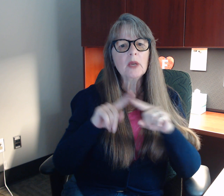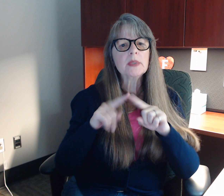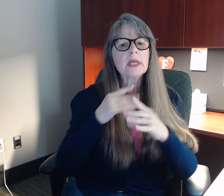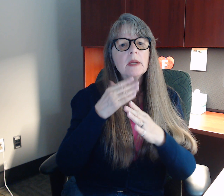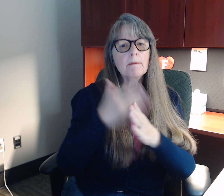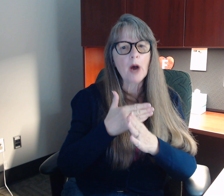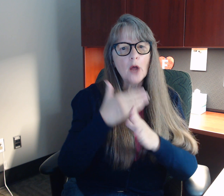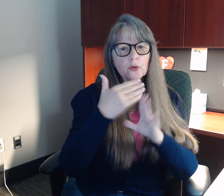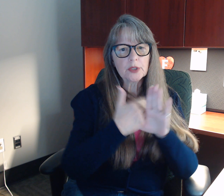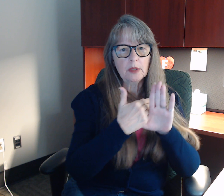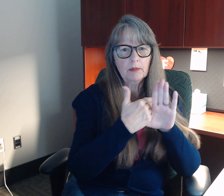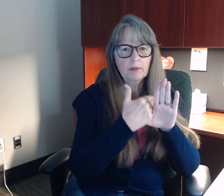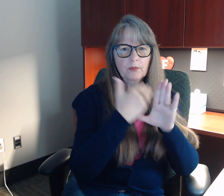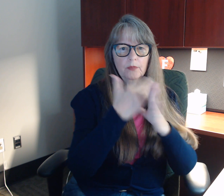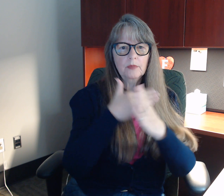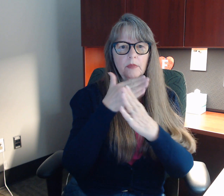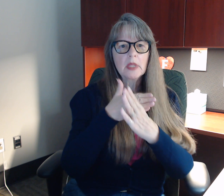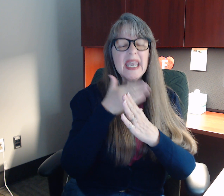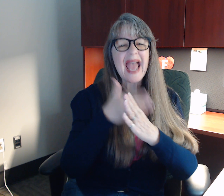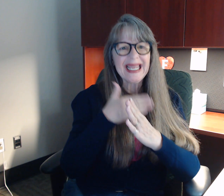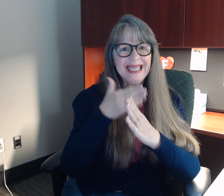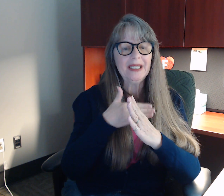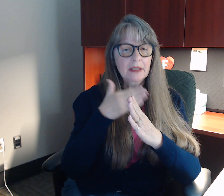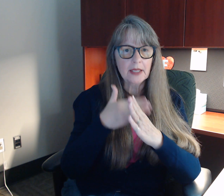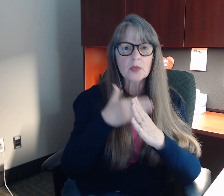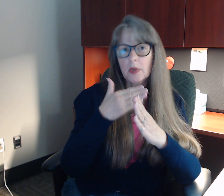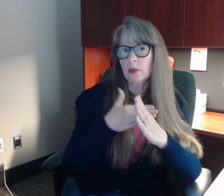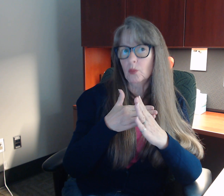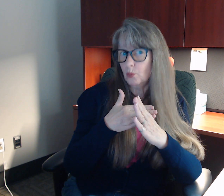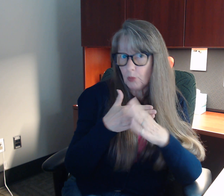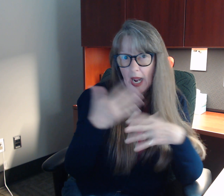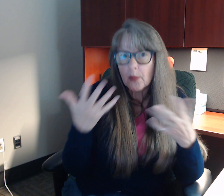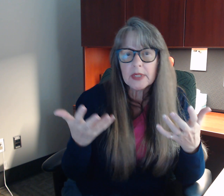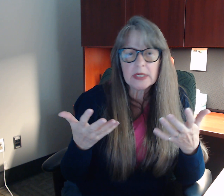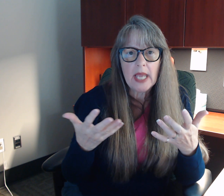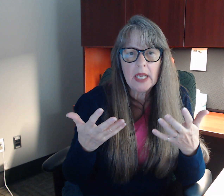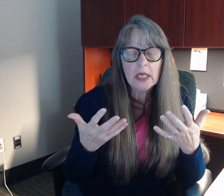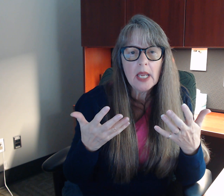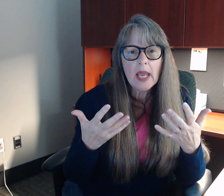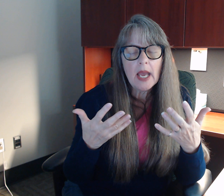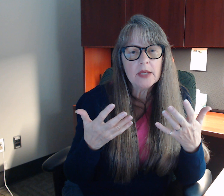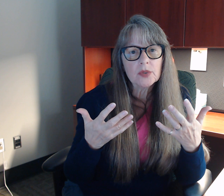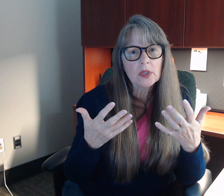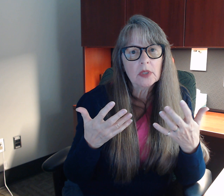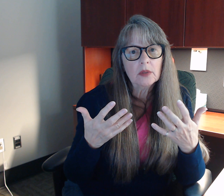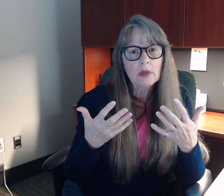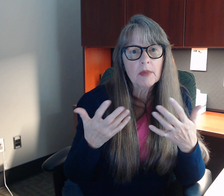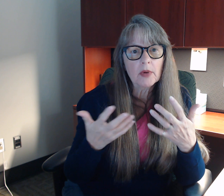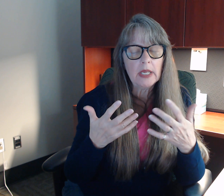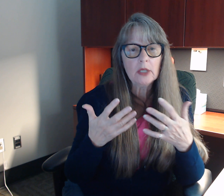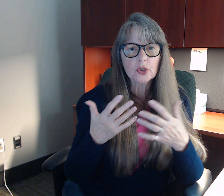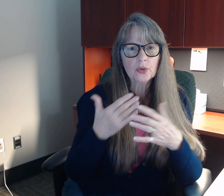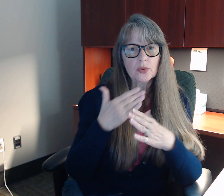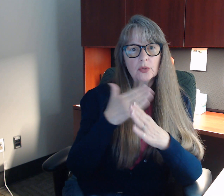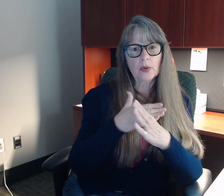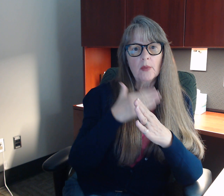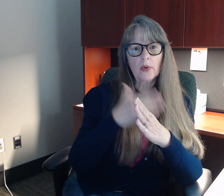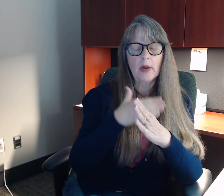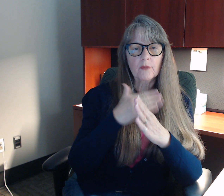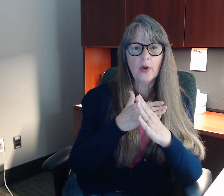was bothersome, nagging. That's what I would say as a American English user, and where I'm from, I would